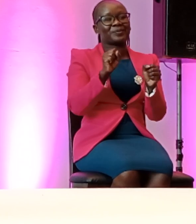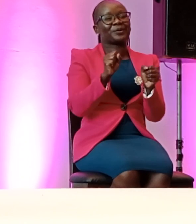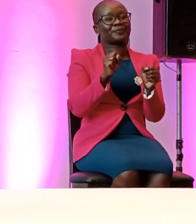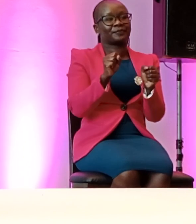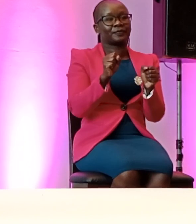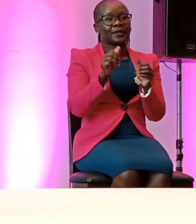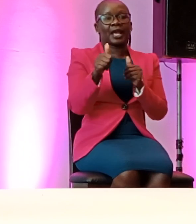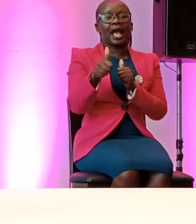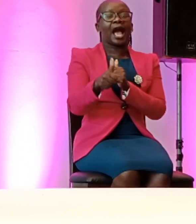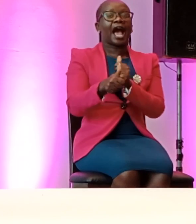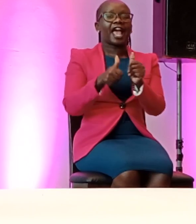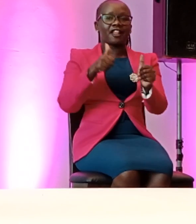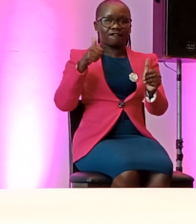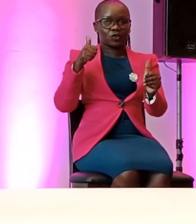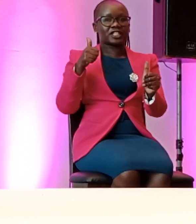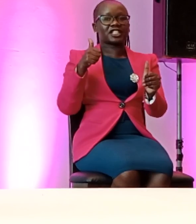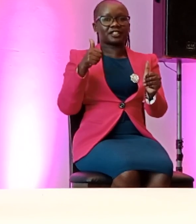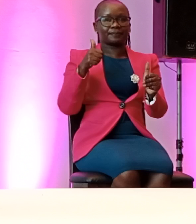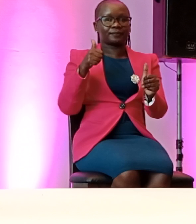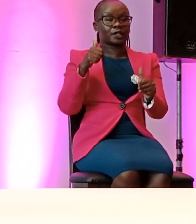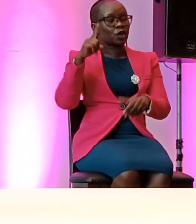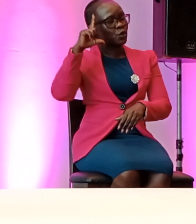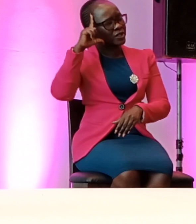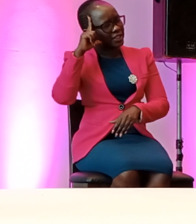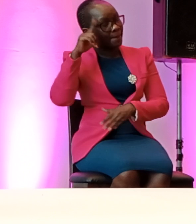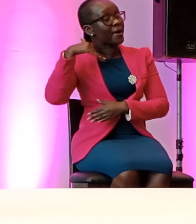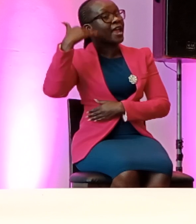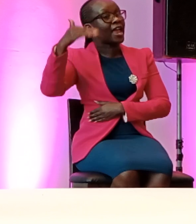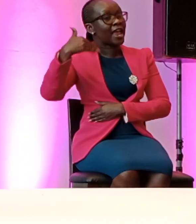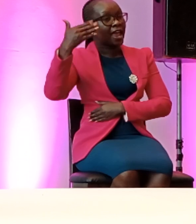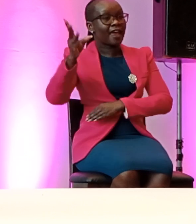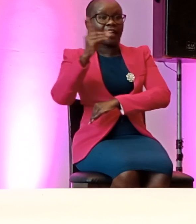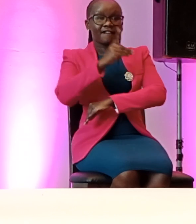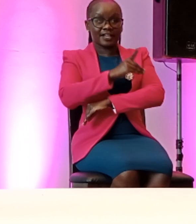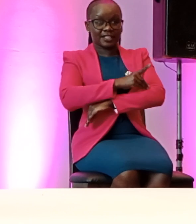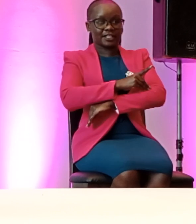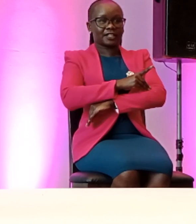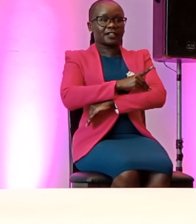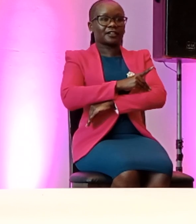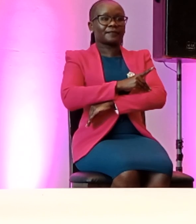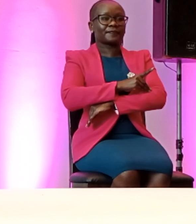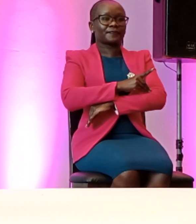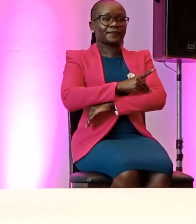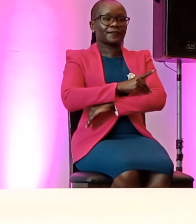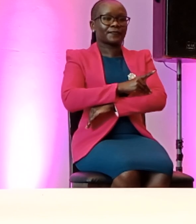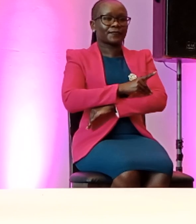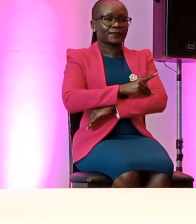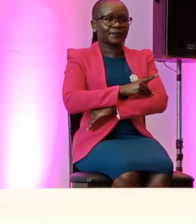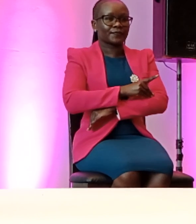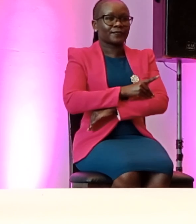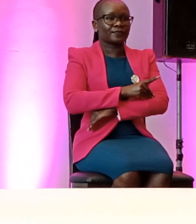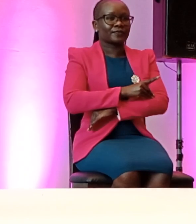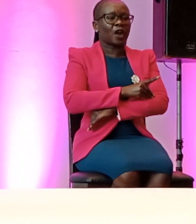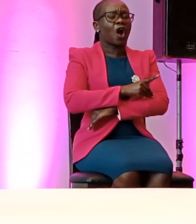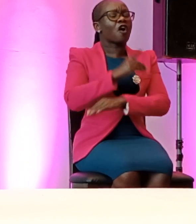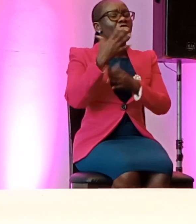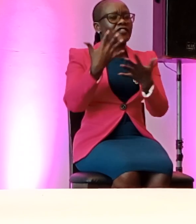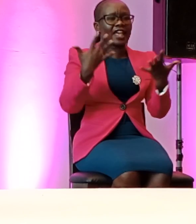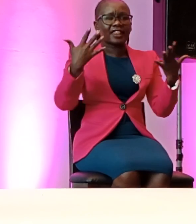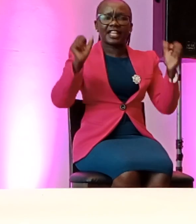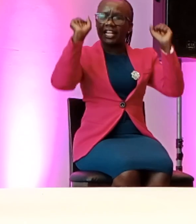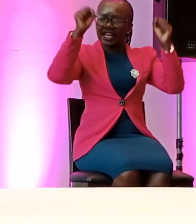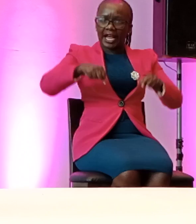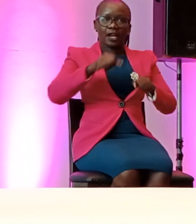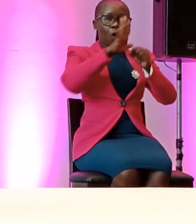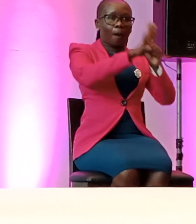I refuse to sleep every day over things that can